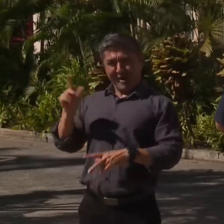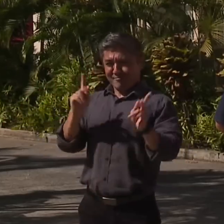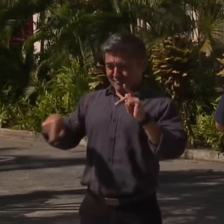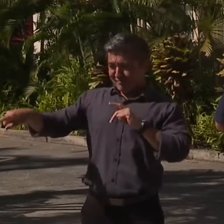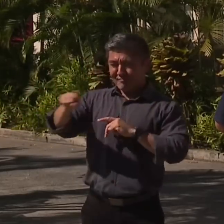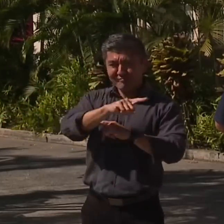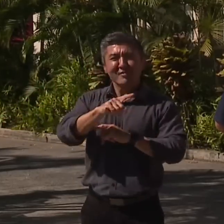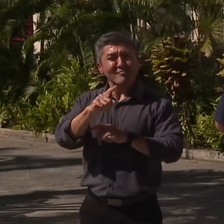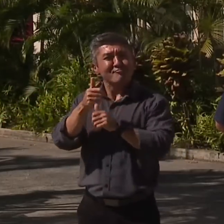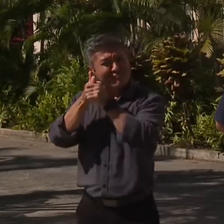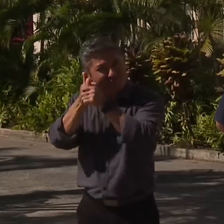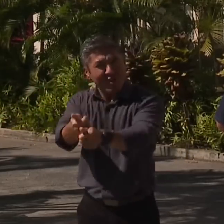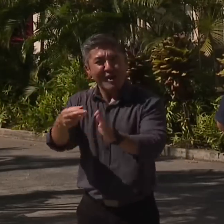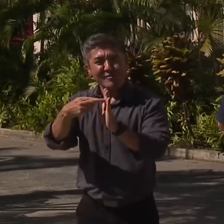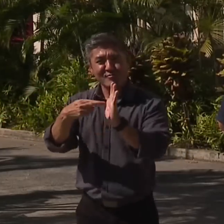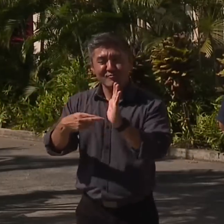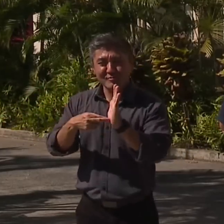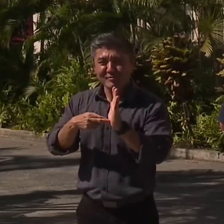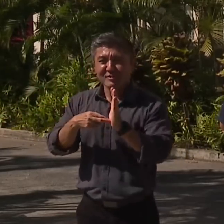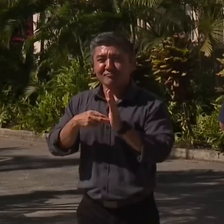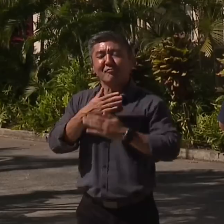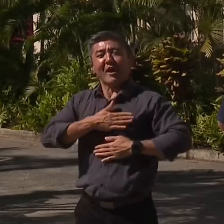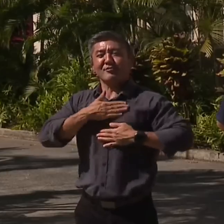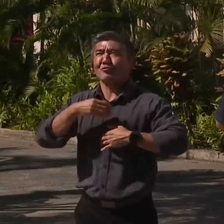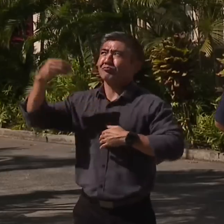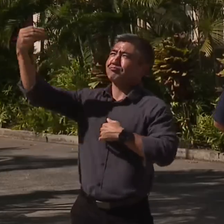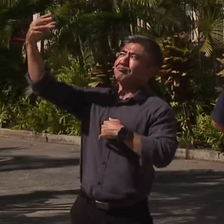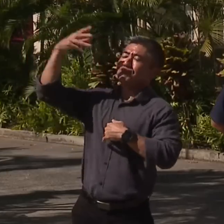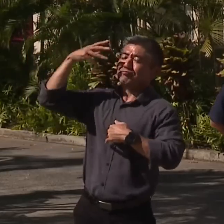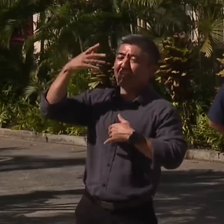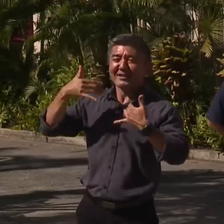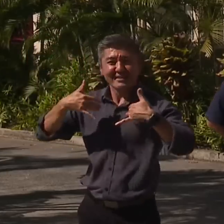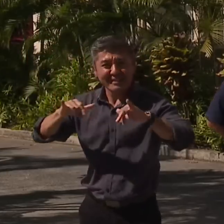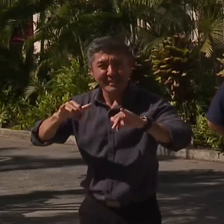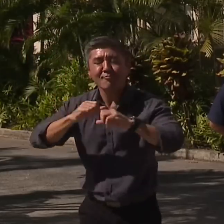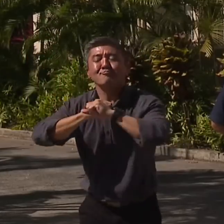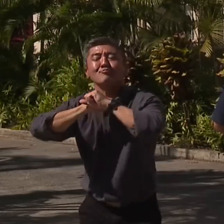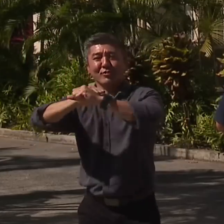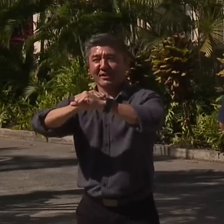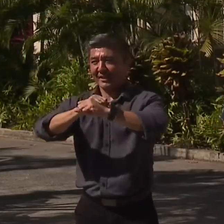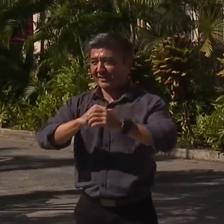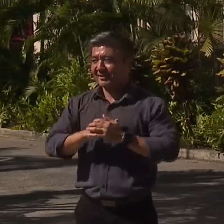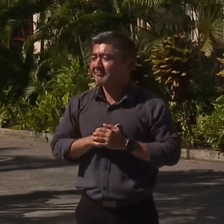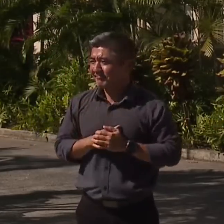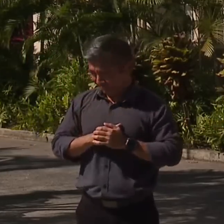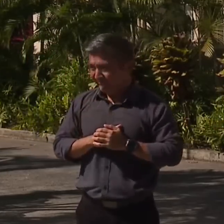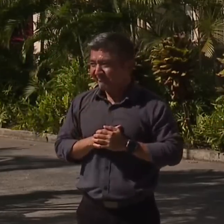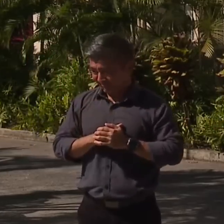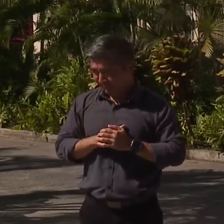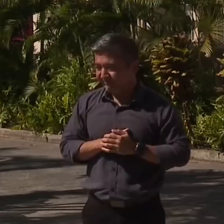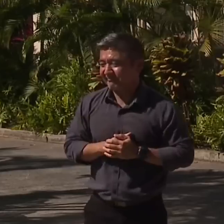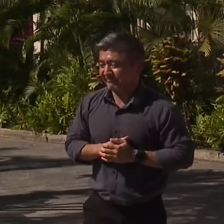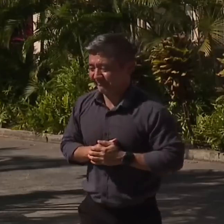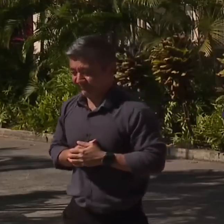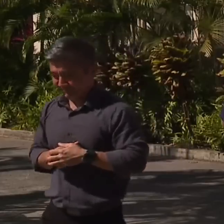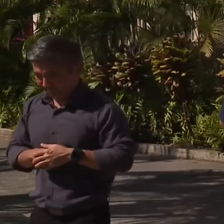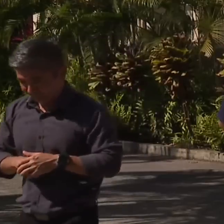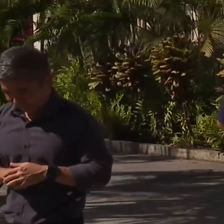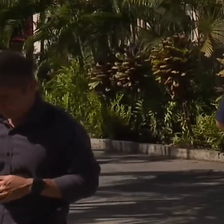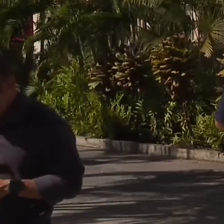comply. They're getting in the sun, doing what they need, but they're protecting themselves and each other. Kimberly Speakman, KHON, is